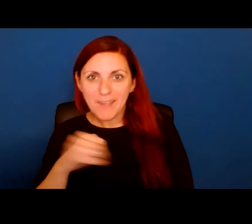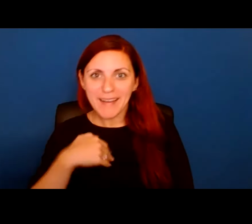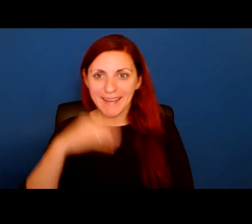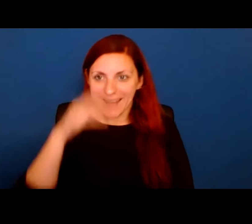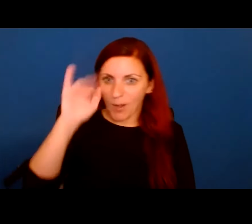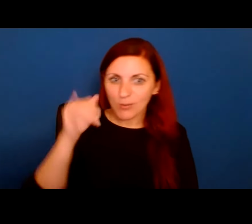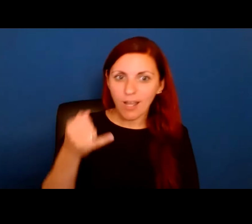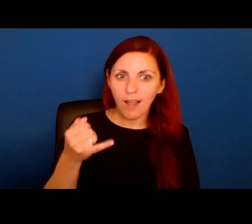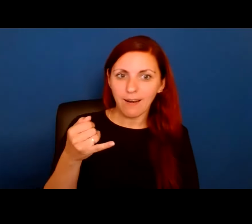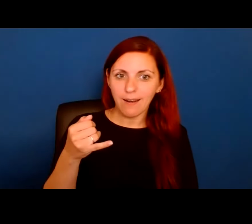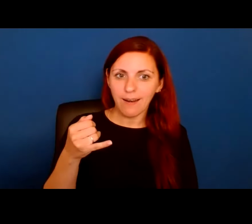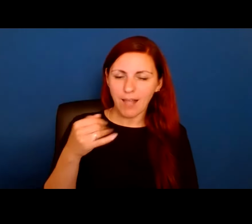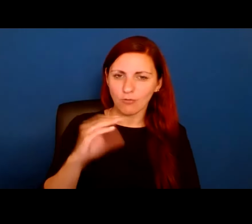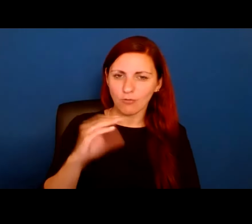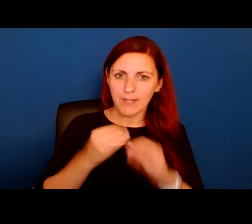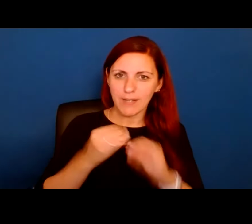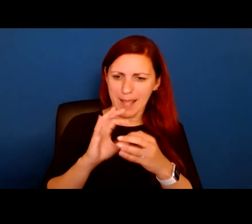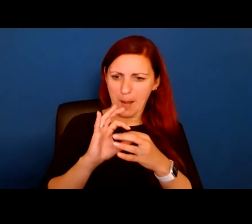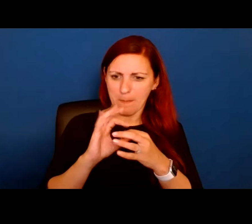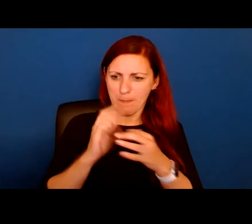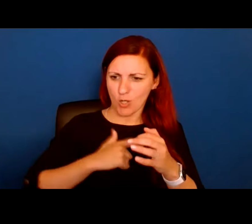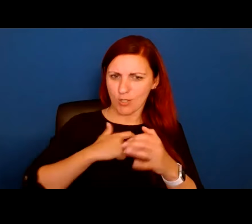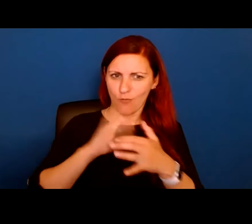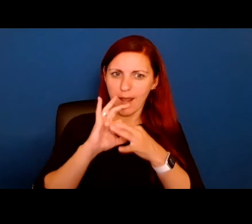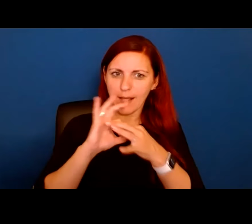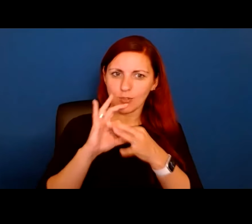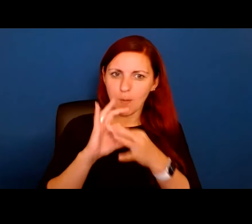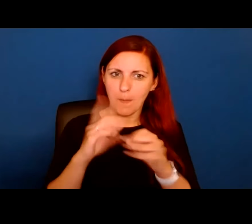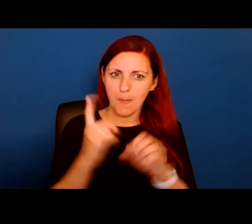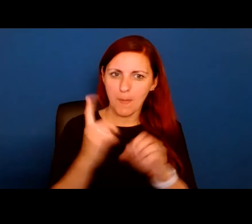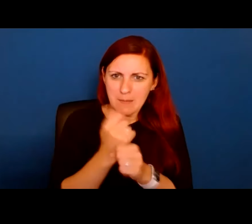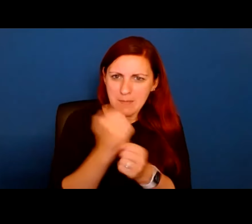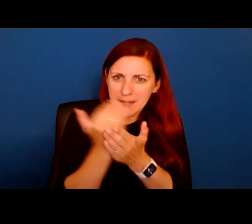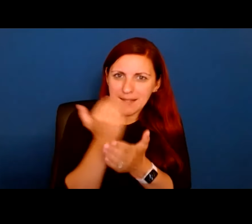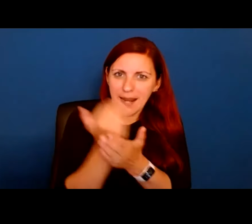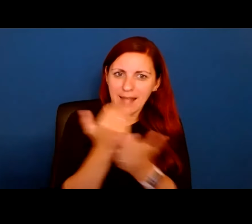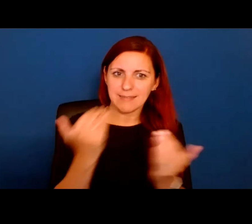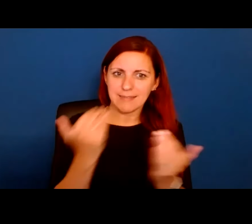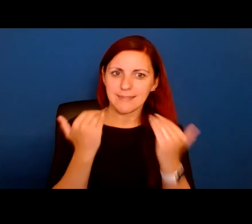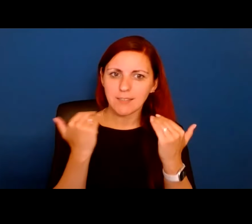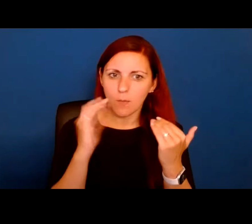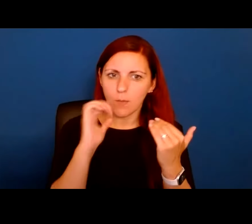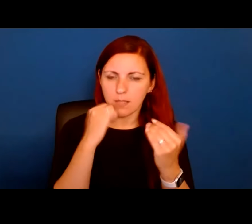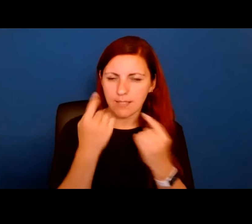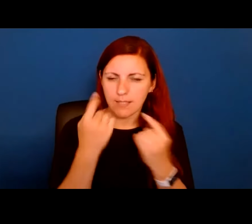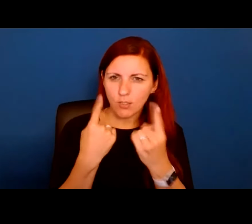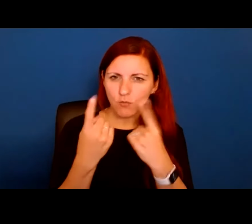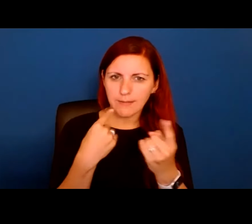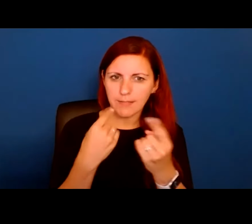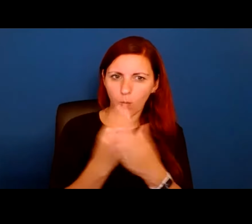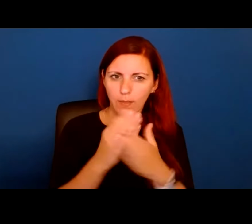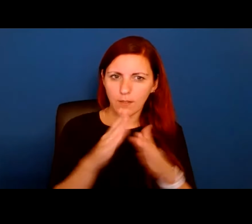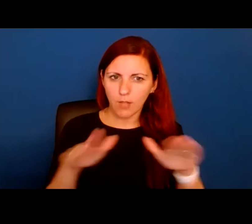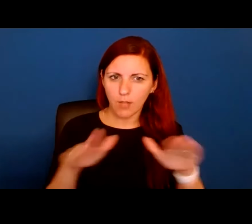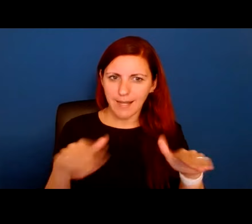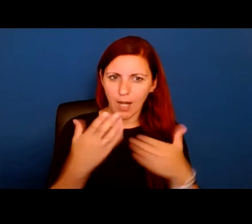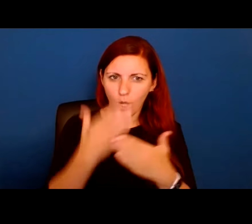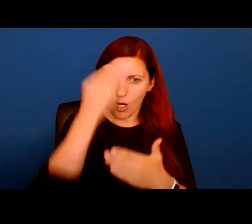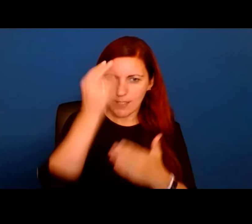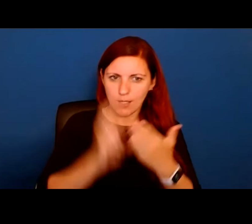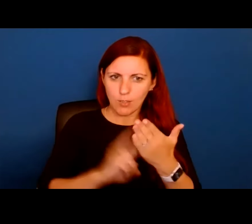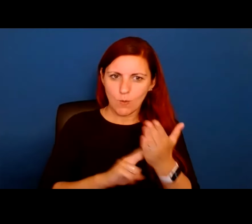And create a personal relationship. But it also builds up data in the interactions and learns how to use that data for individuals. We have to be